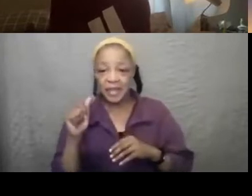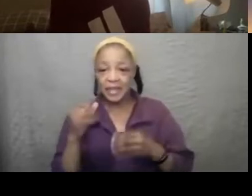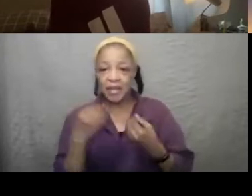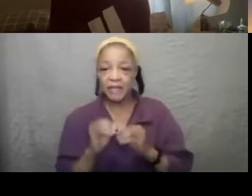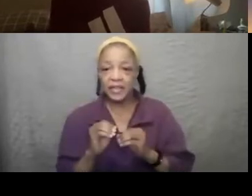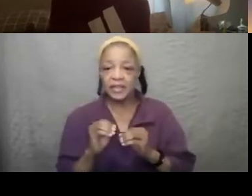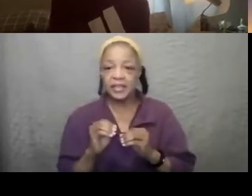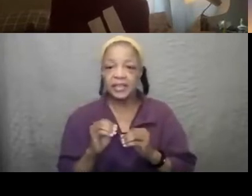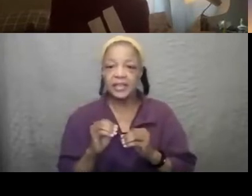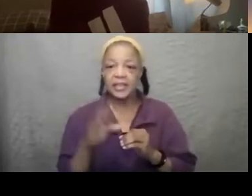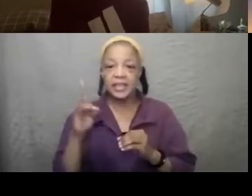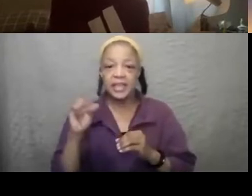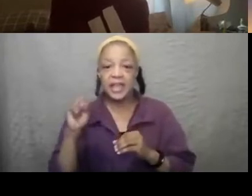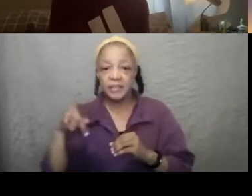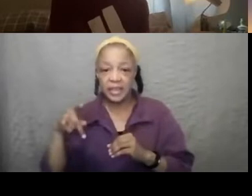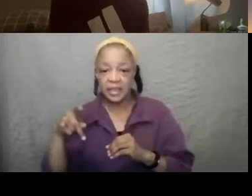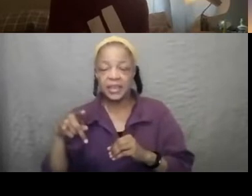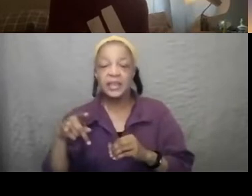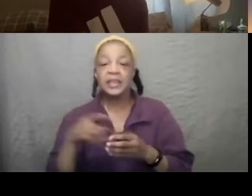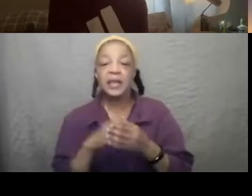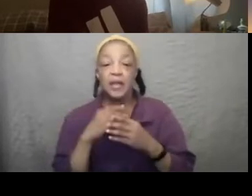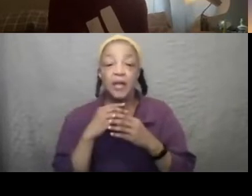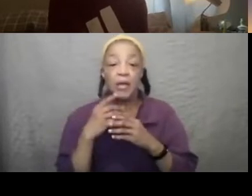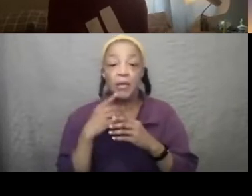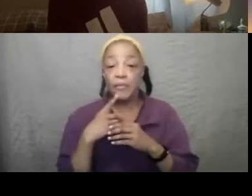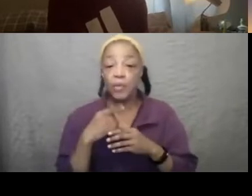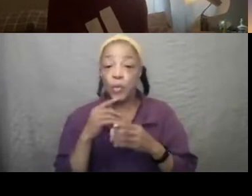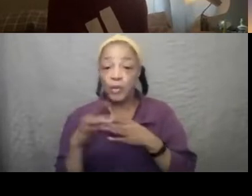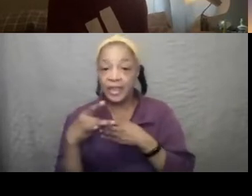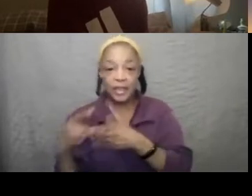find resources. If you're not sure what to do, we will direct you to the right direction.